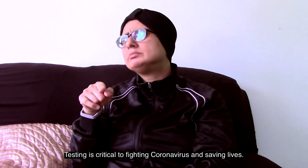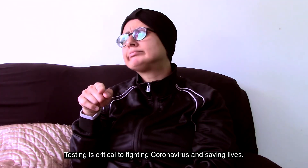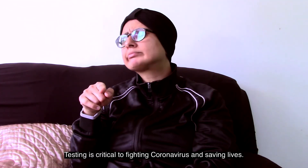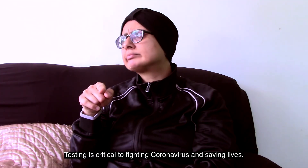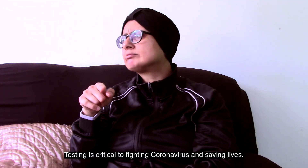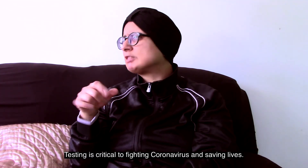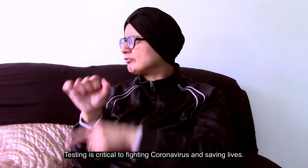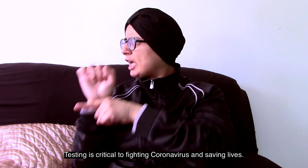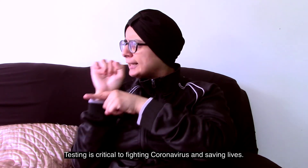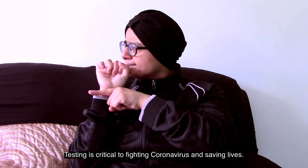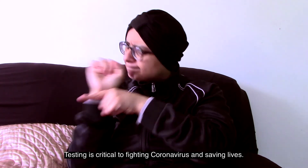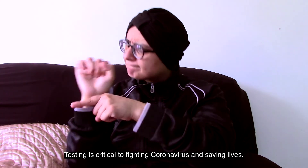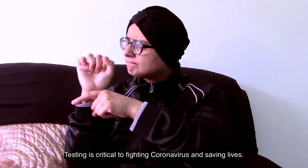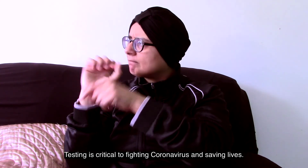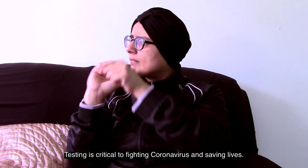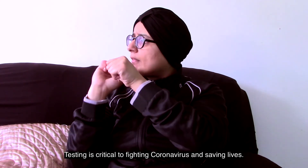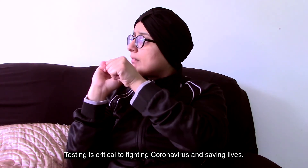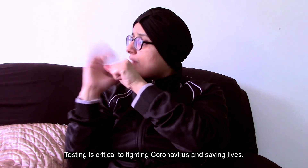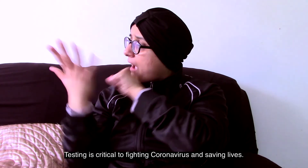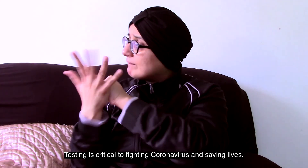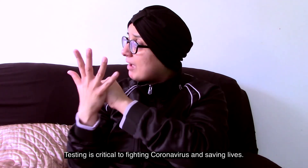the coronavirus and saving lives.